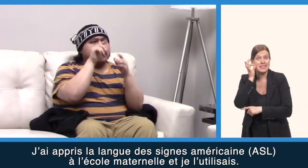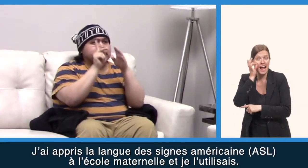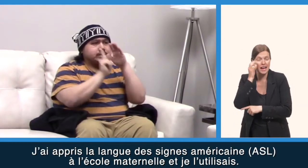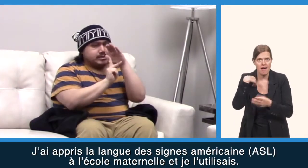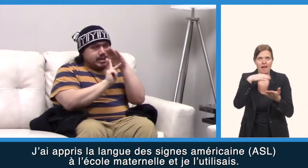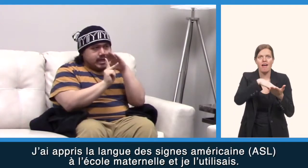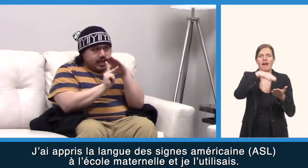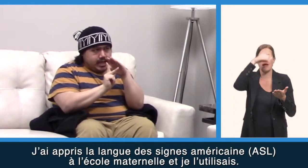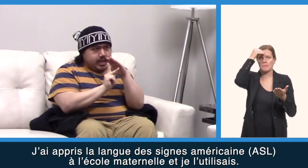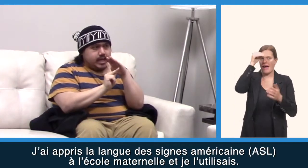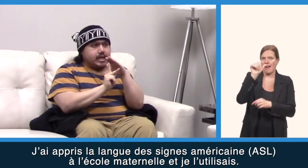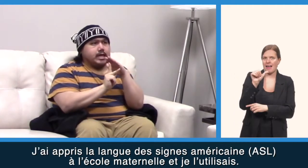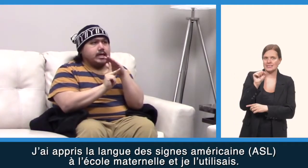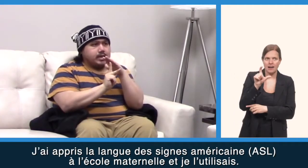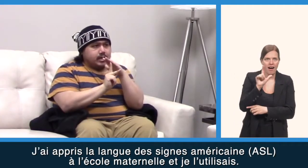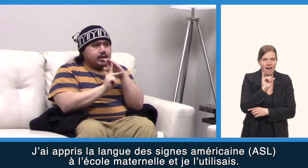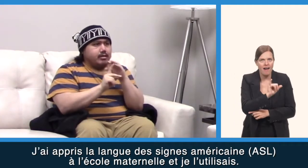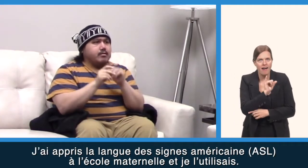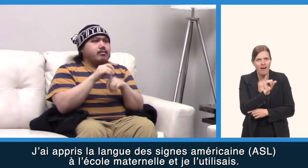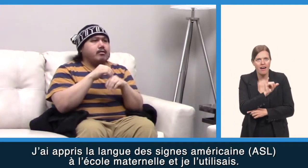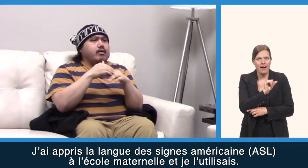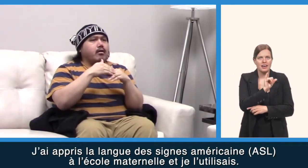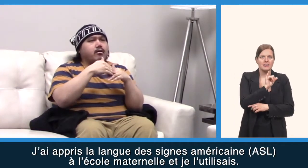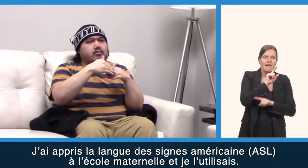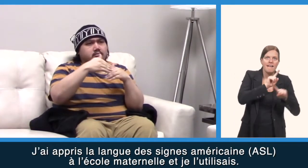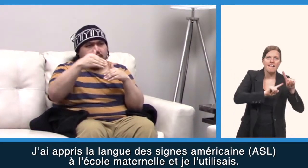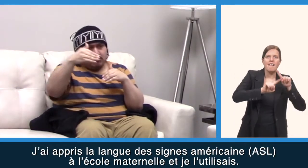I learned American Sign Language in kindergarten